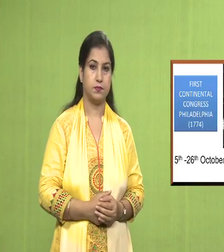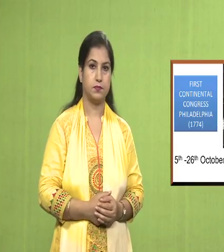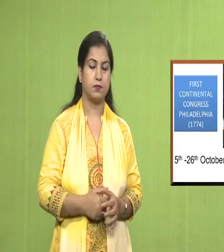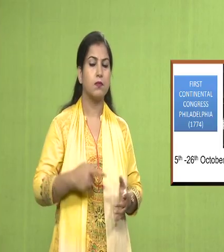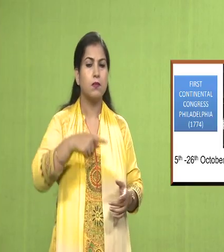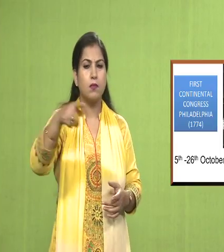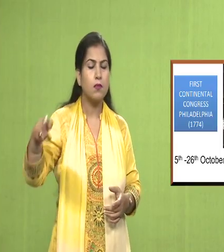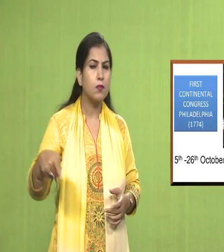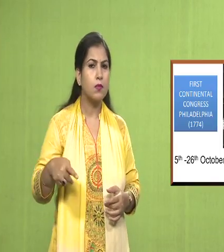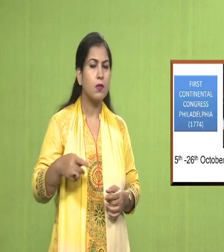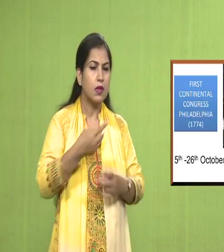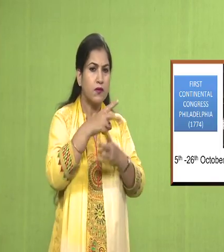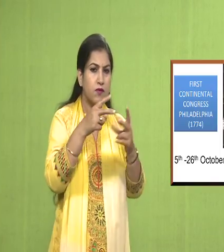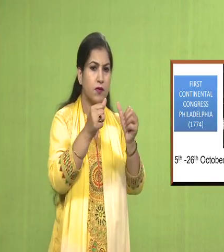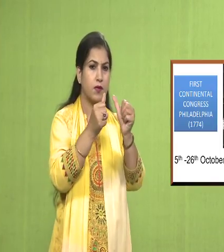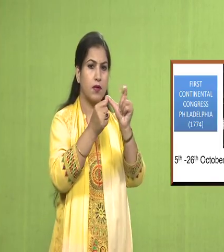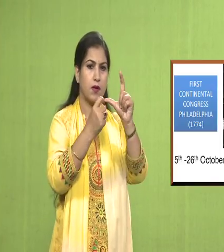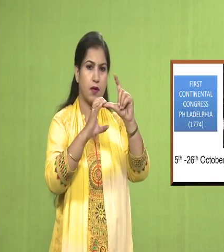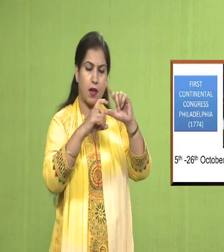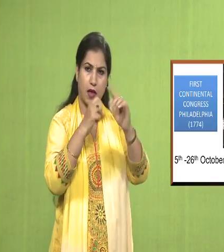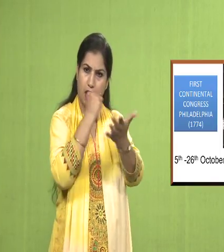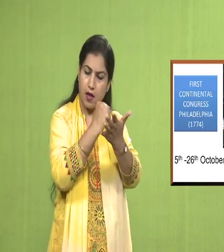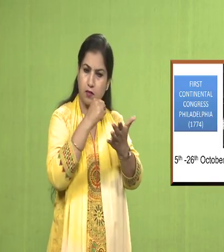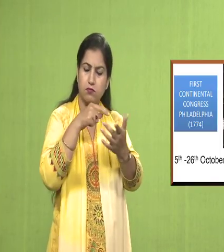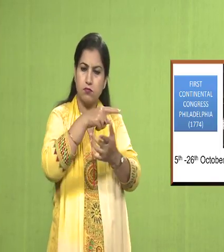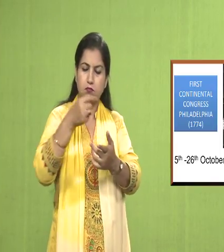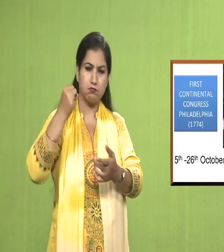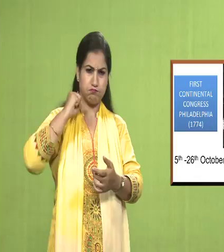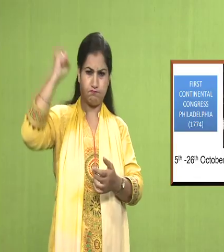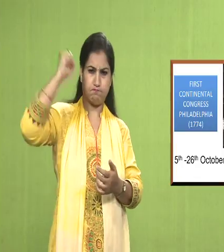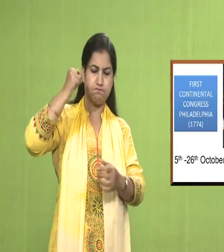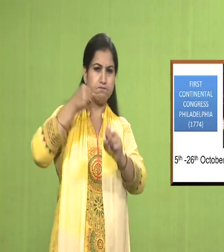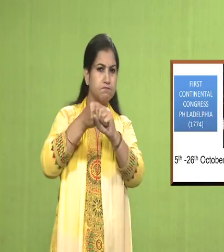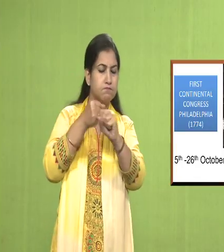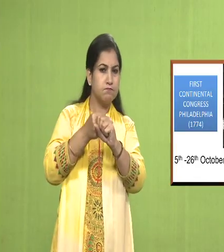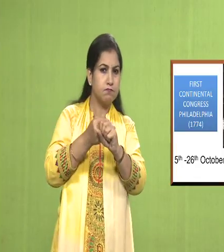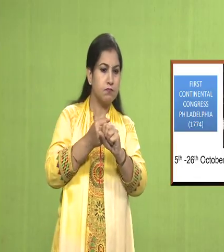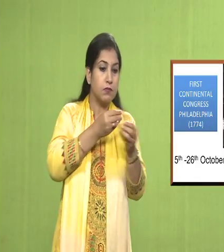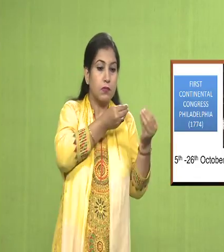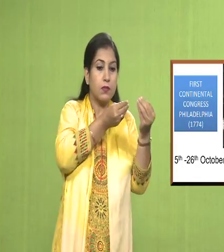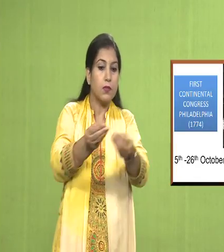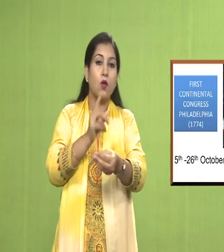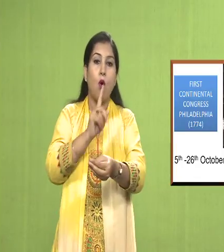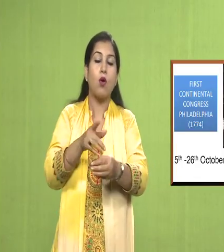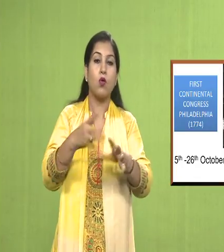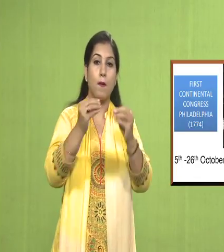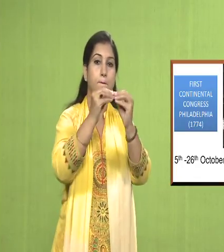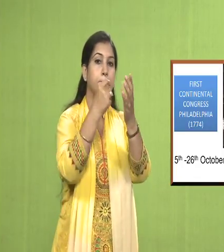To oppose the various acts that were imposed by the British government on the people